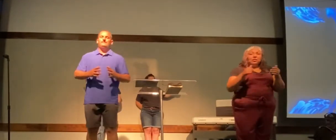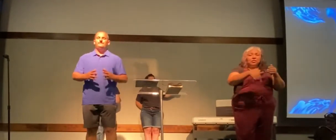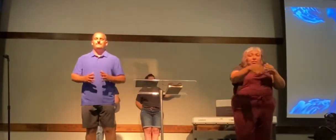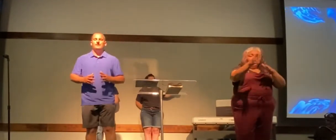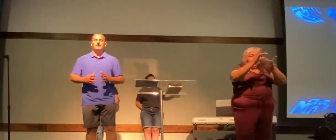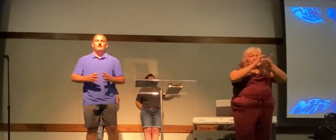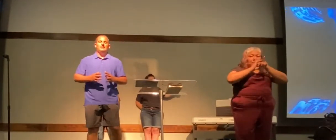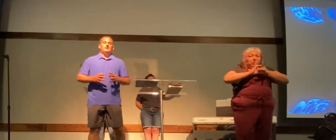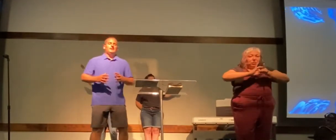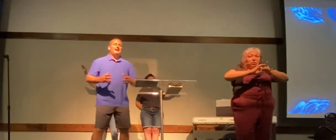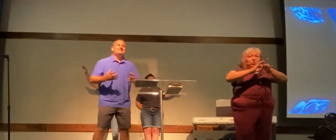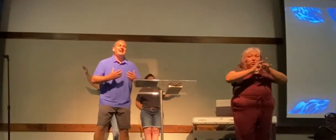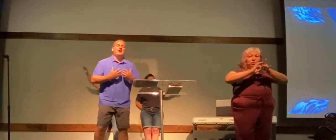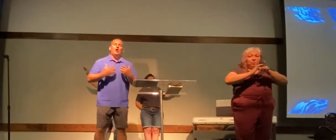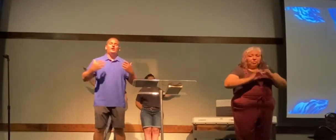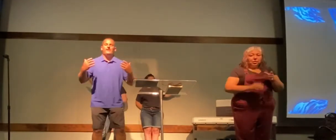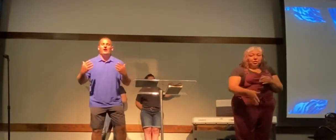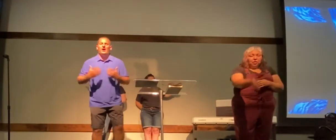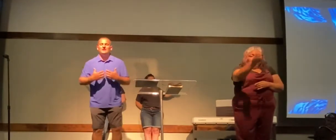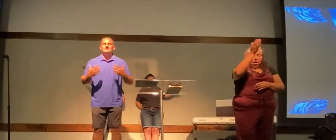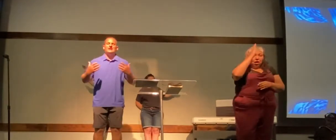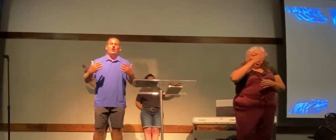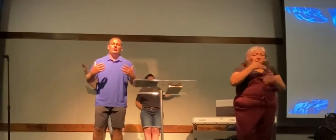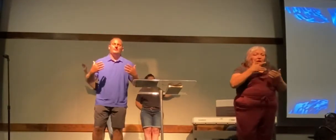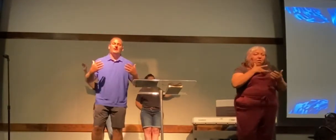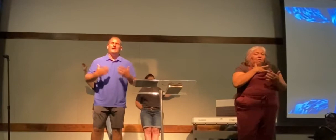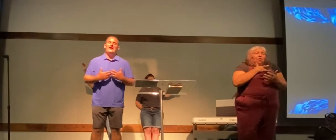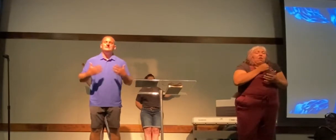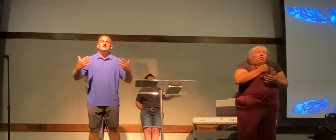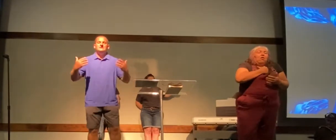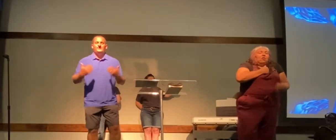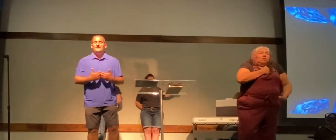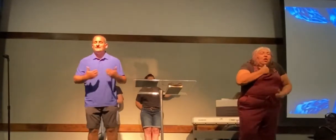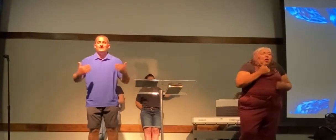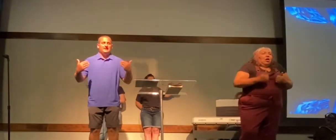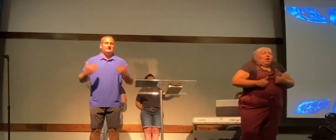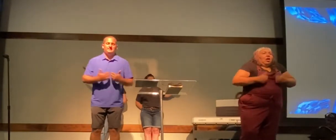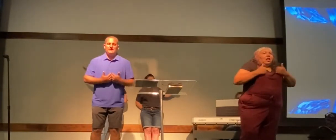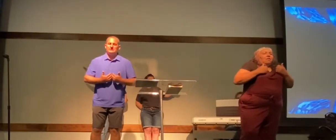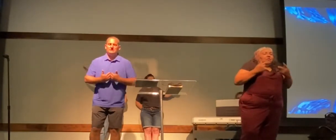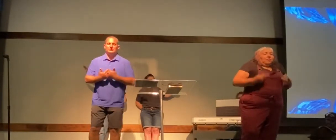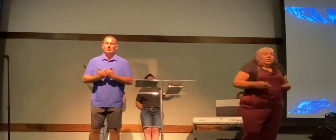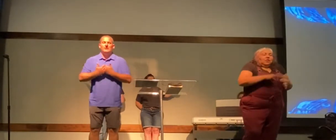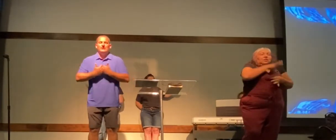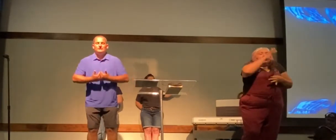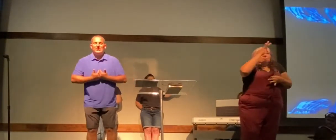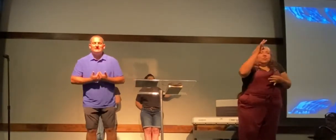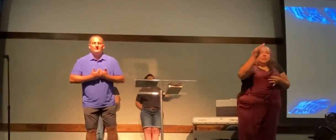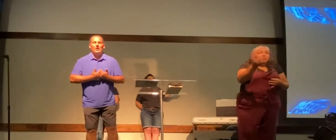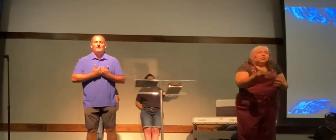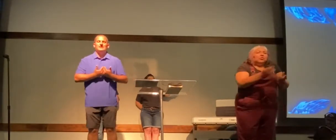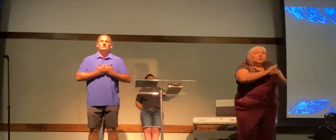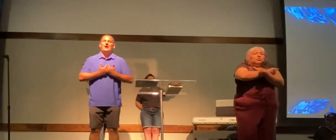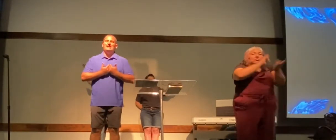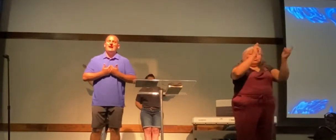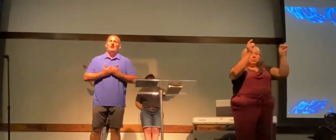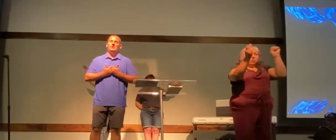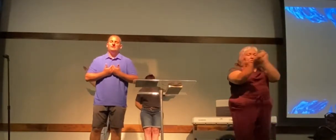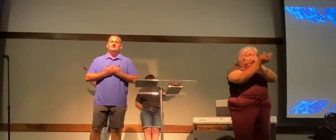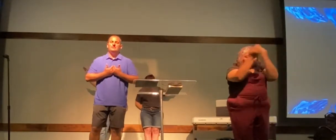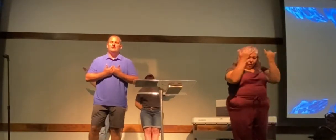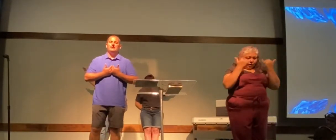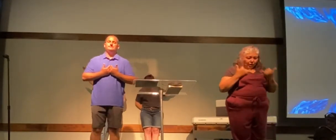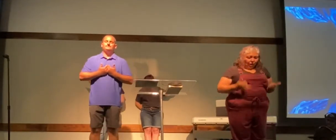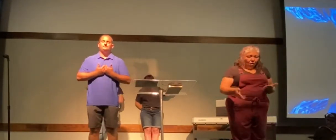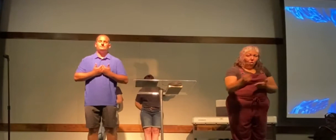relationship. God, take a hold of our hearts, take a hold of our lives, physically and spiritually, Lord. Transform us right now,